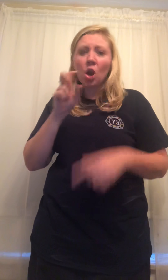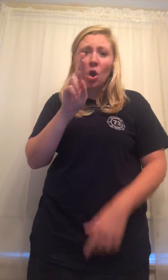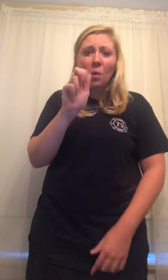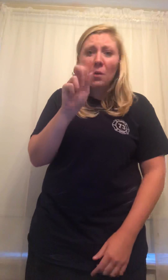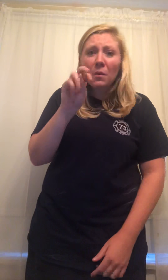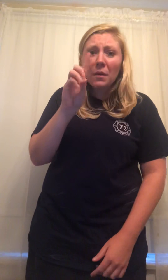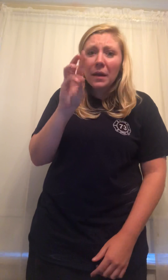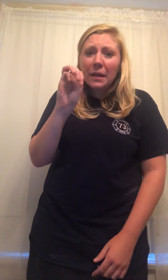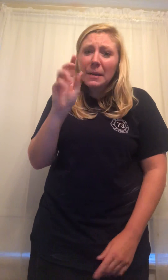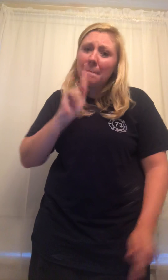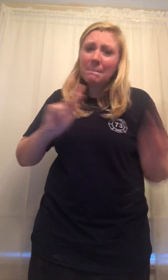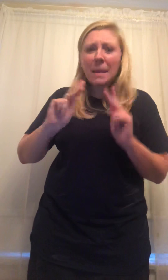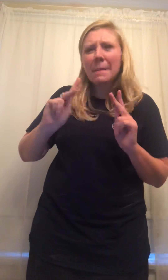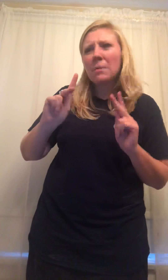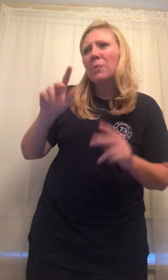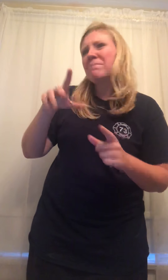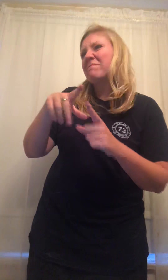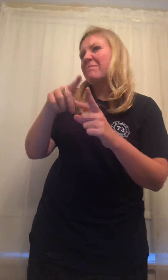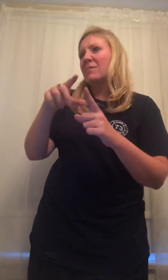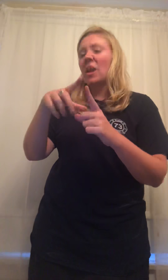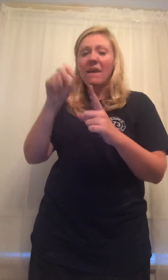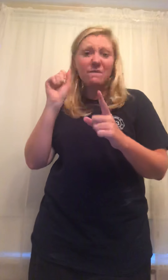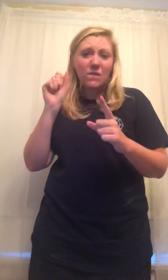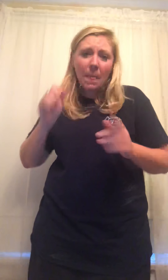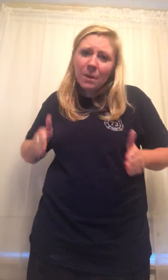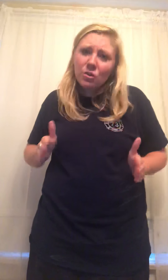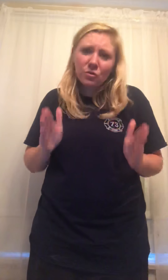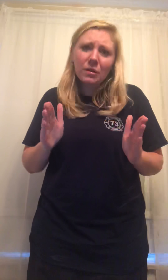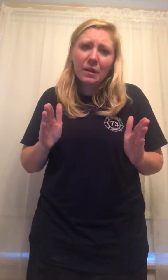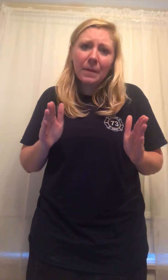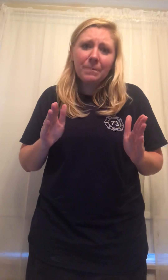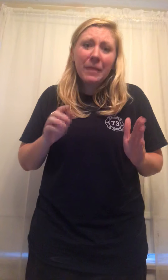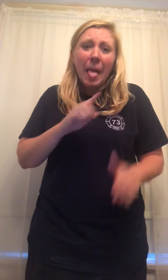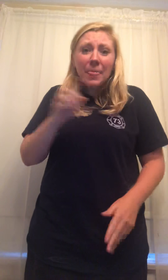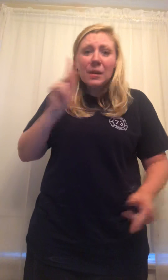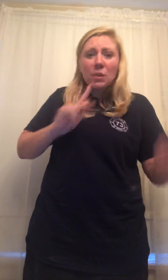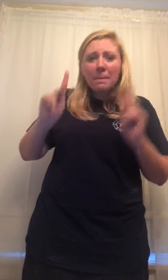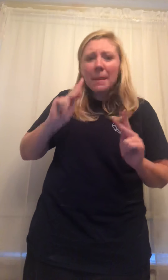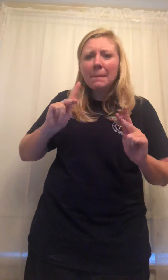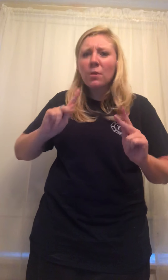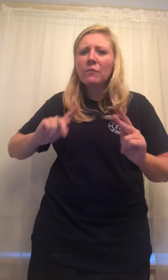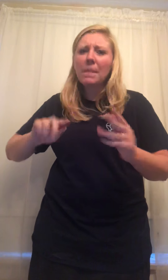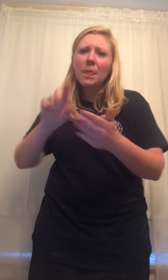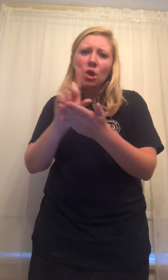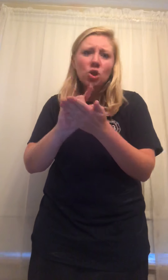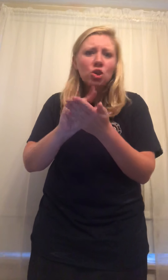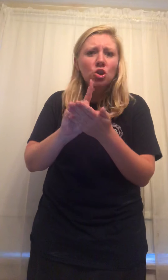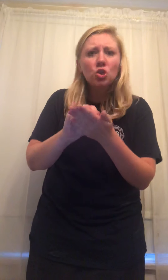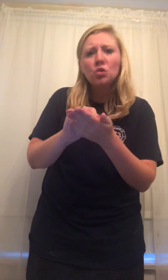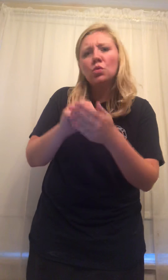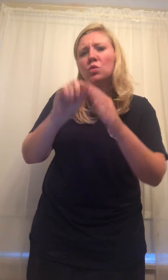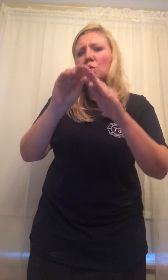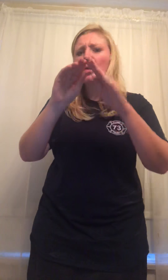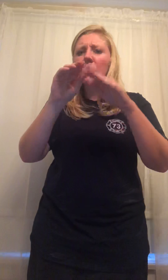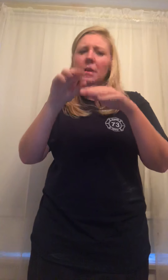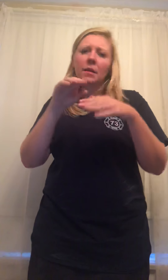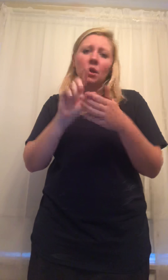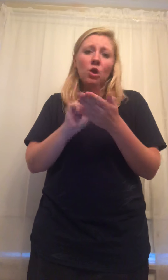posts in parties, in the left, in newspapers, and this is, of course,